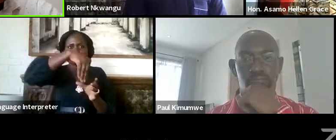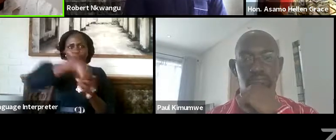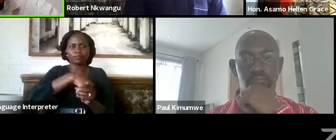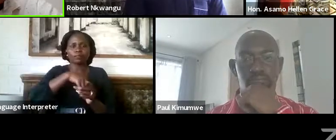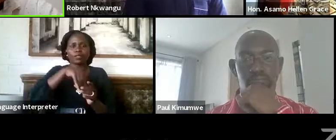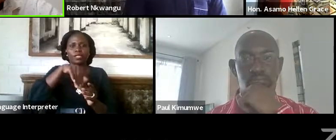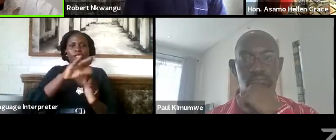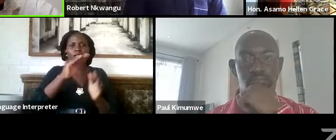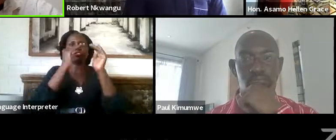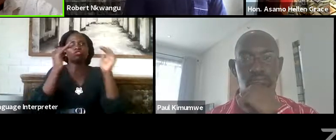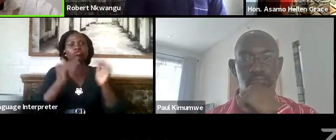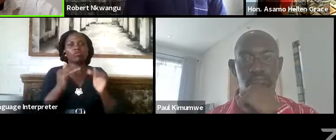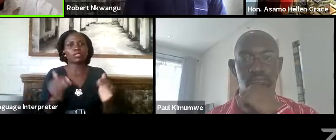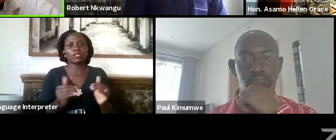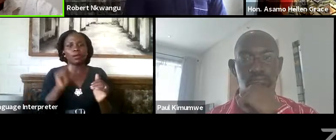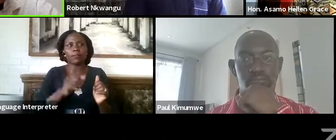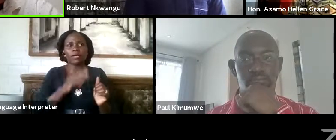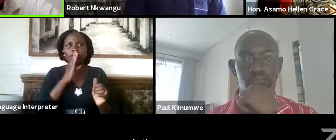in their